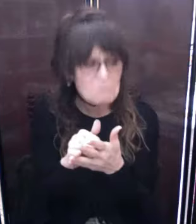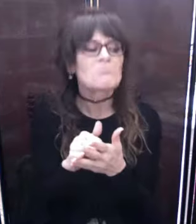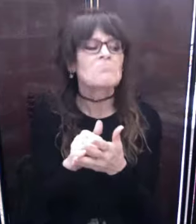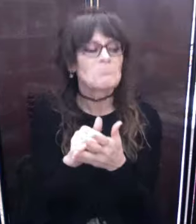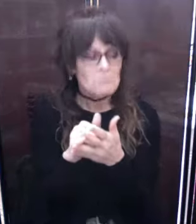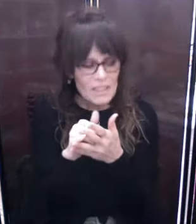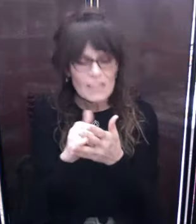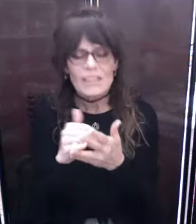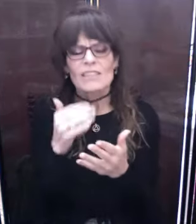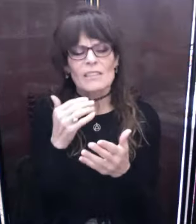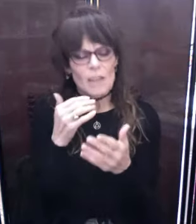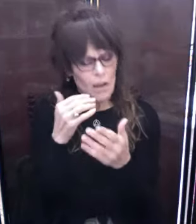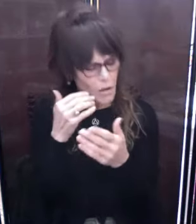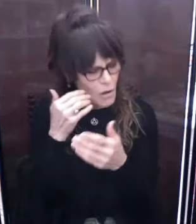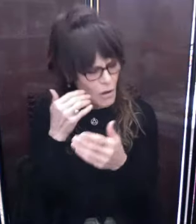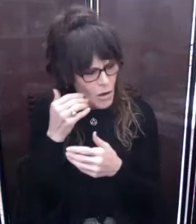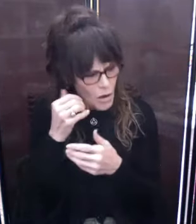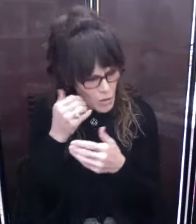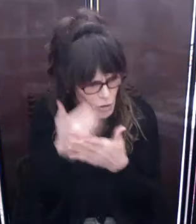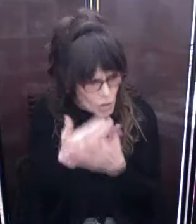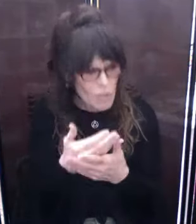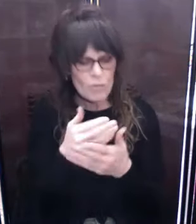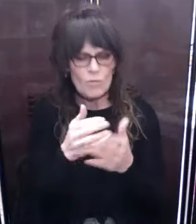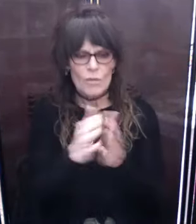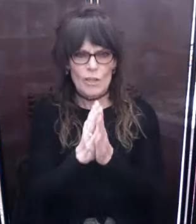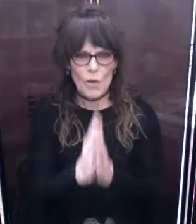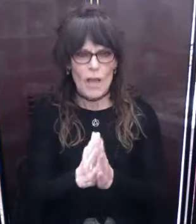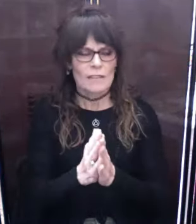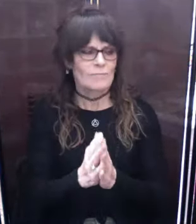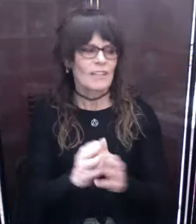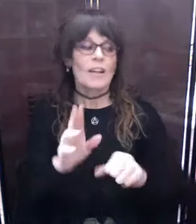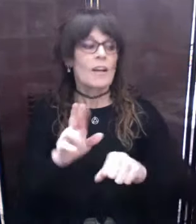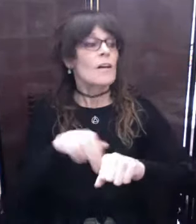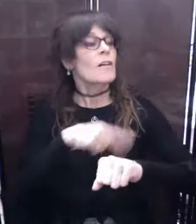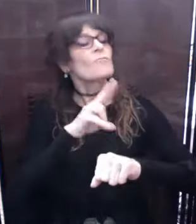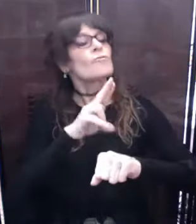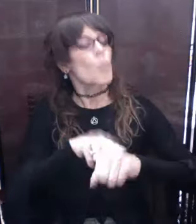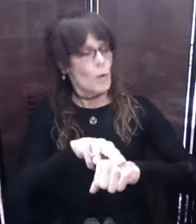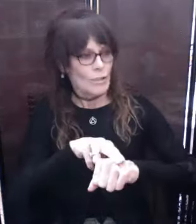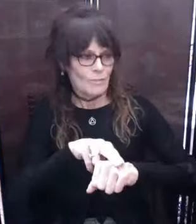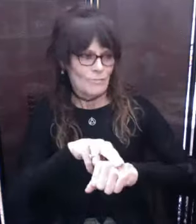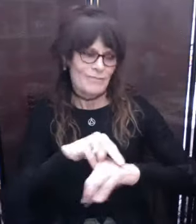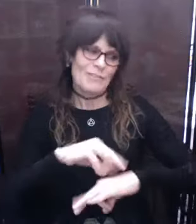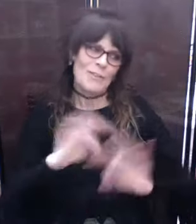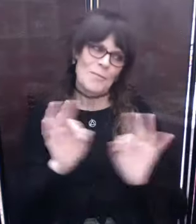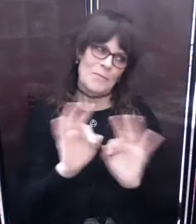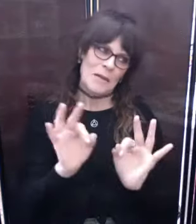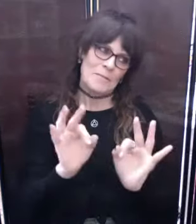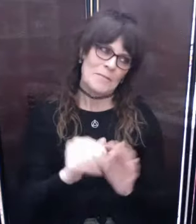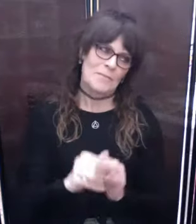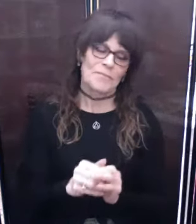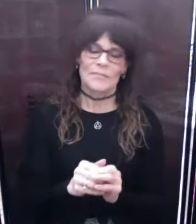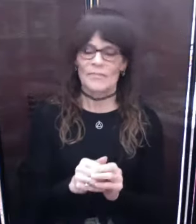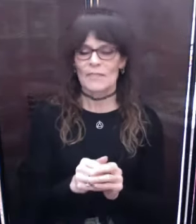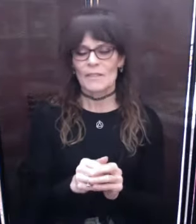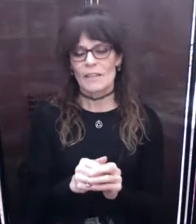make. And I gave her a reasonable answer. Of course, honey, no problem. And we had already had quite a